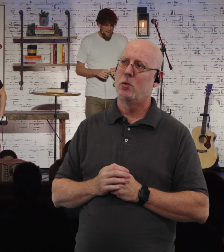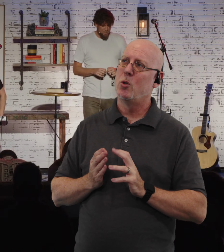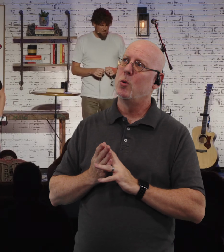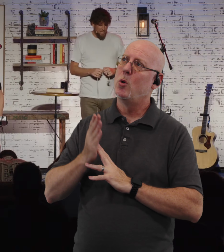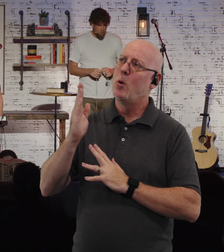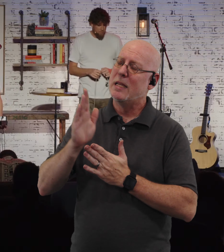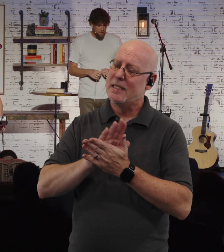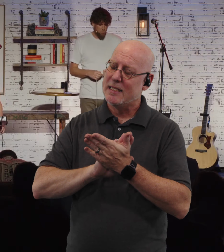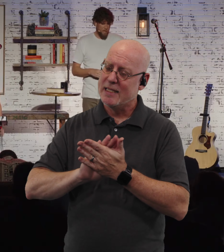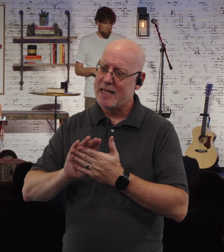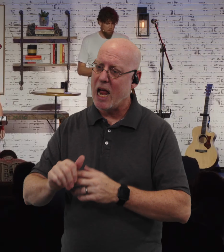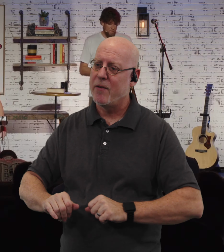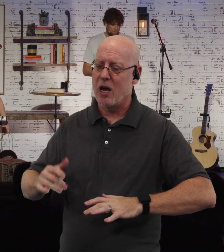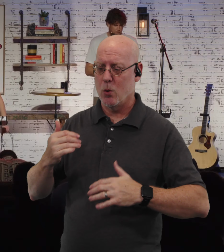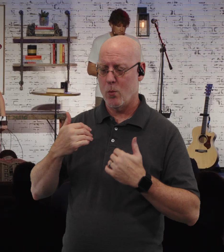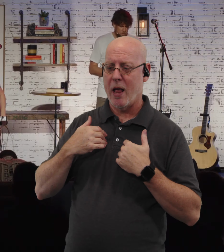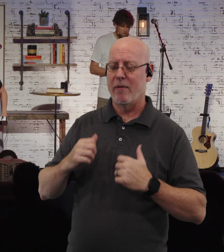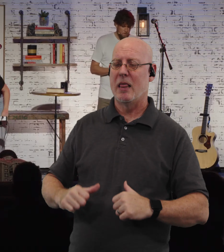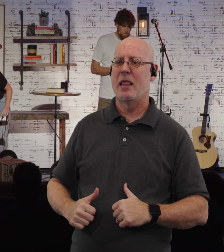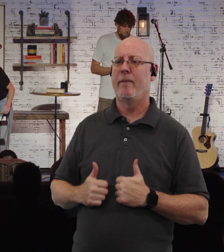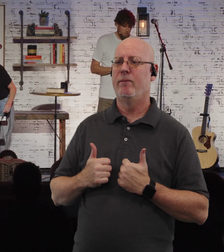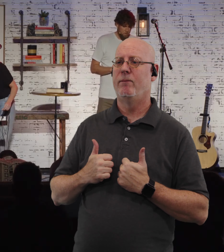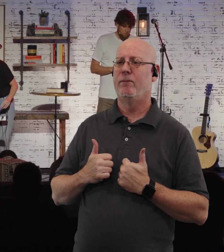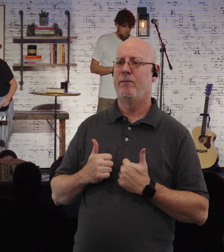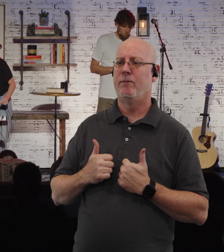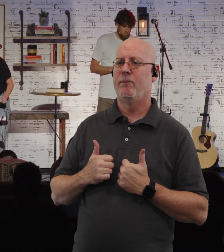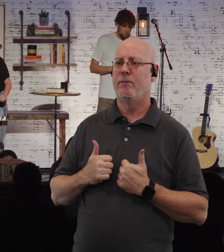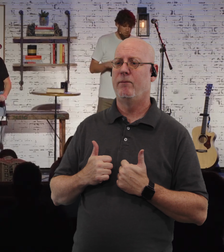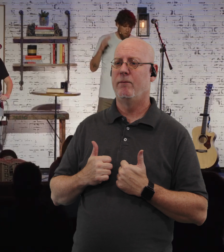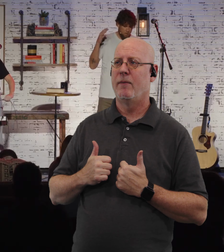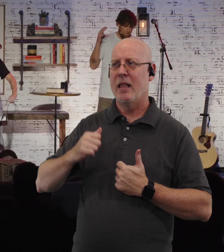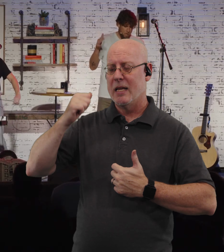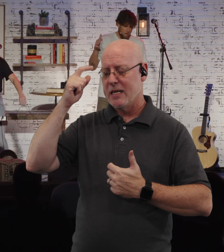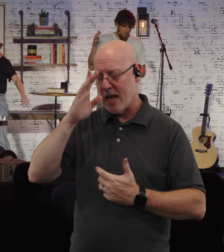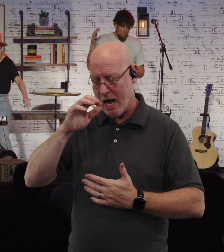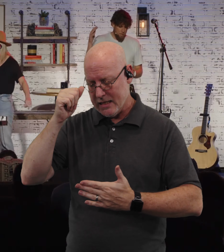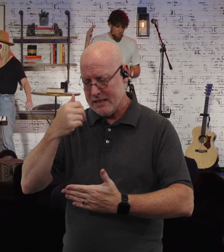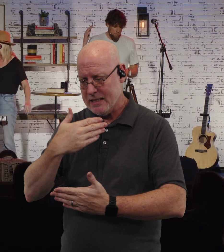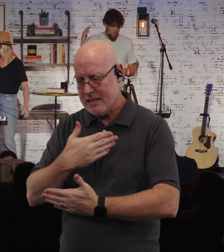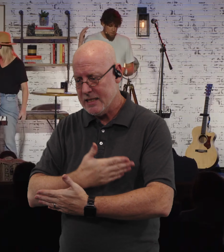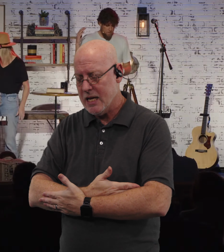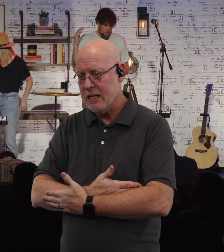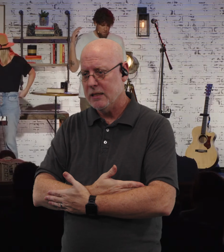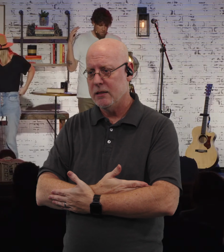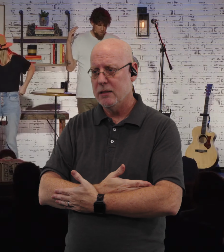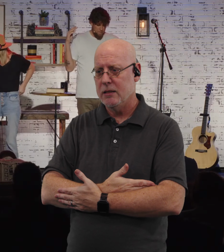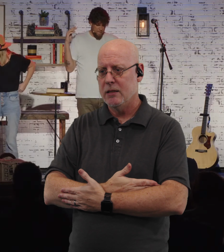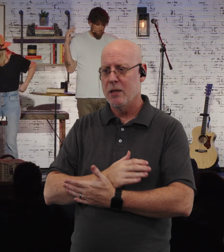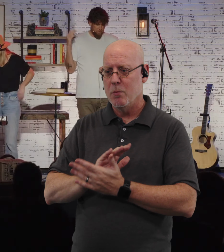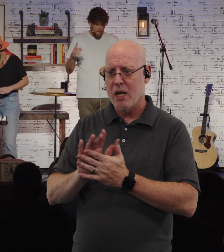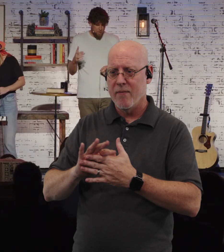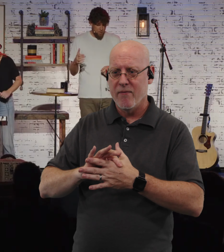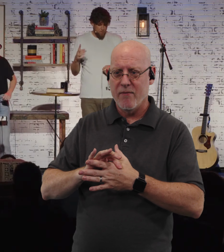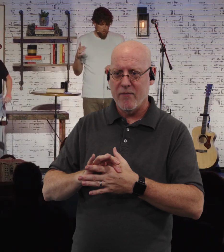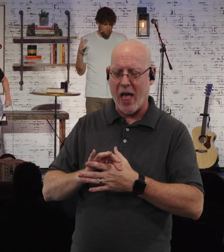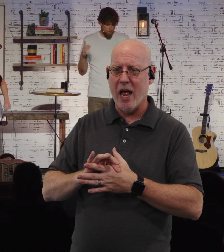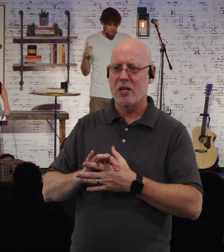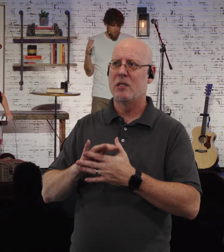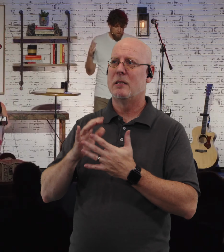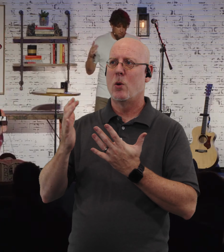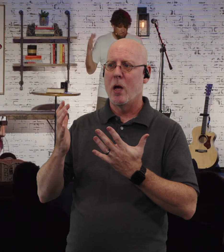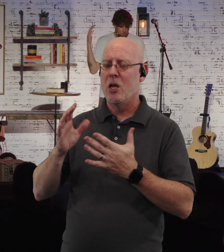By his sacrifice, we have life. The Son of God became flesh so